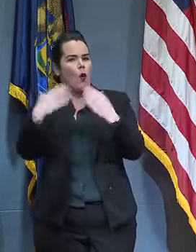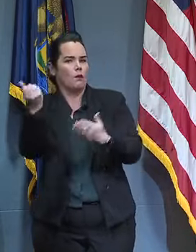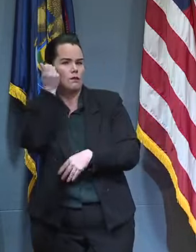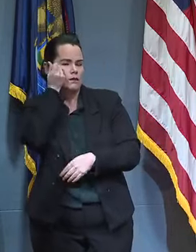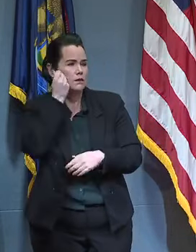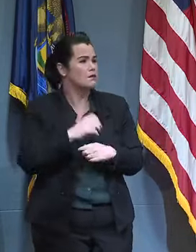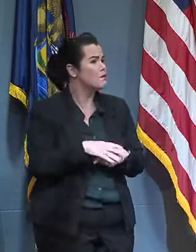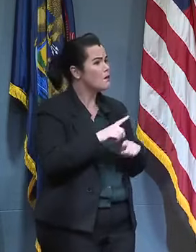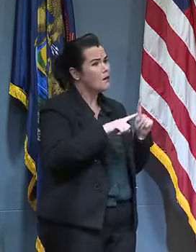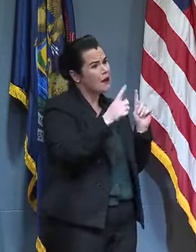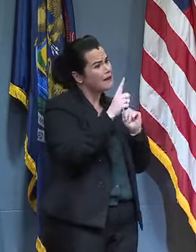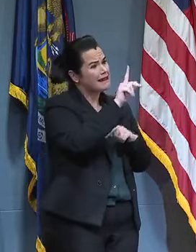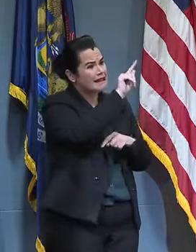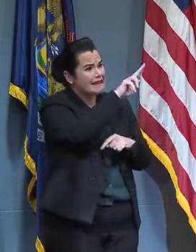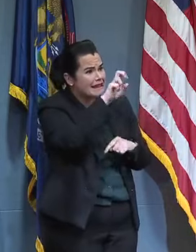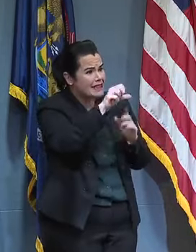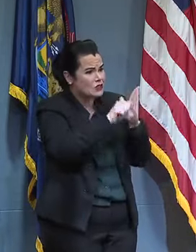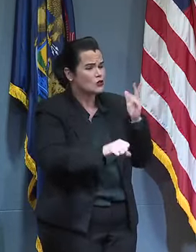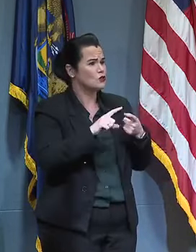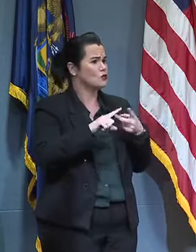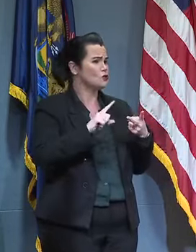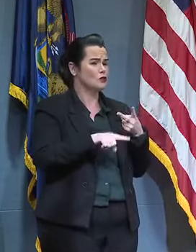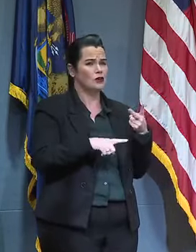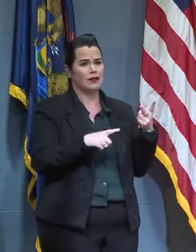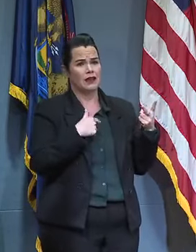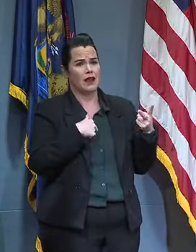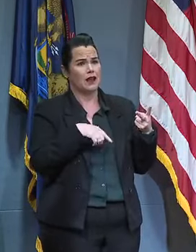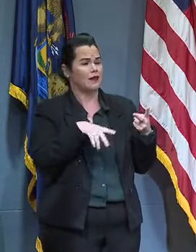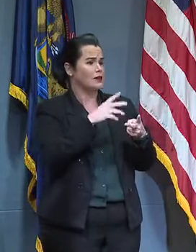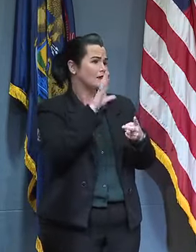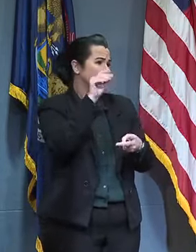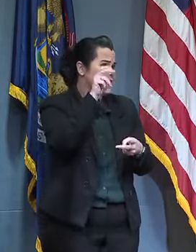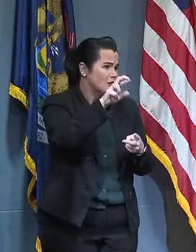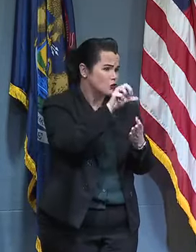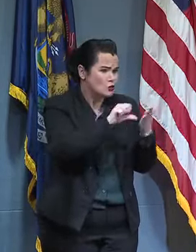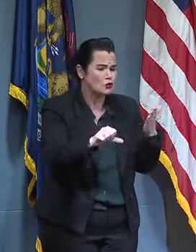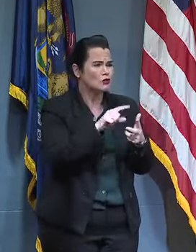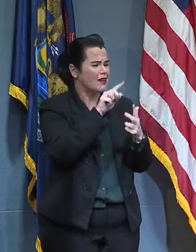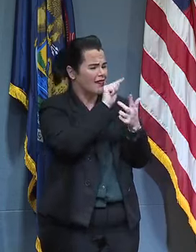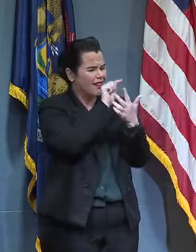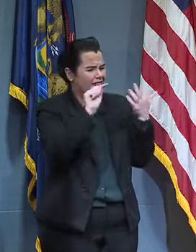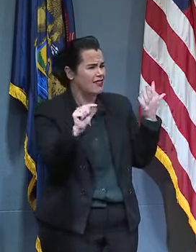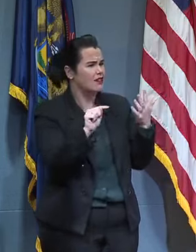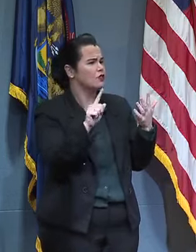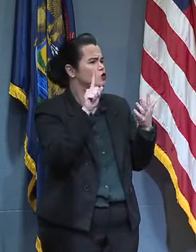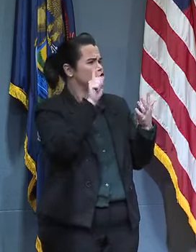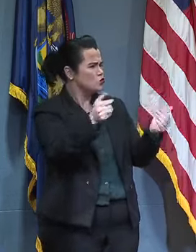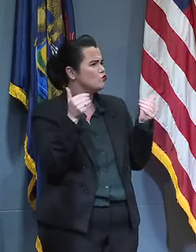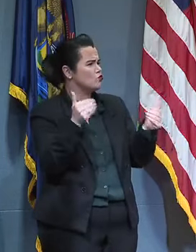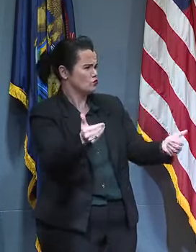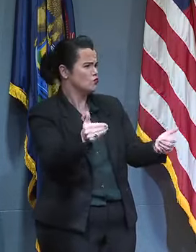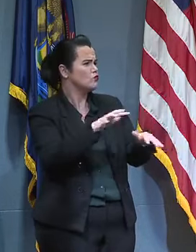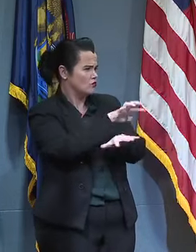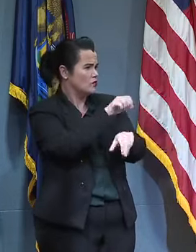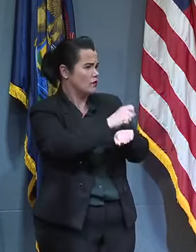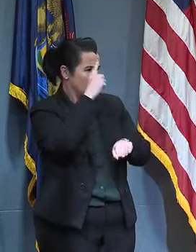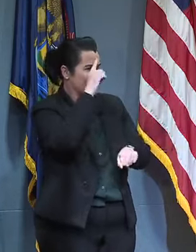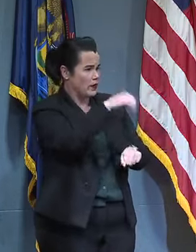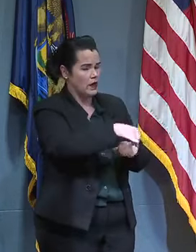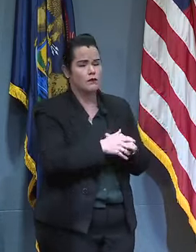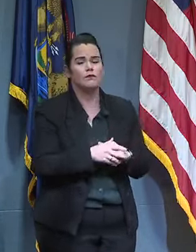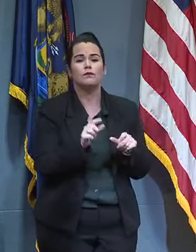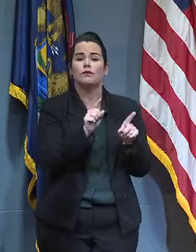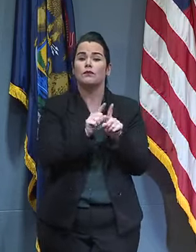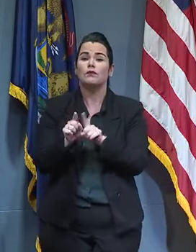be scheduled, and we're encouraging people to get that done. Other parts of this order that are releasing sectors of